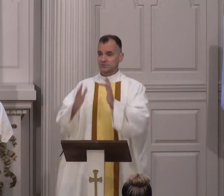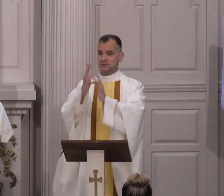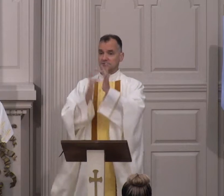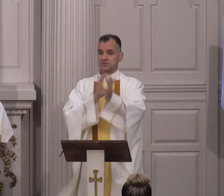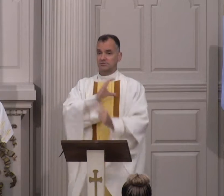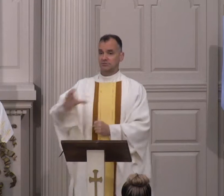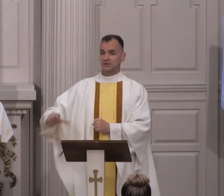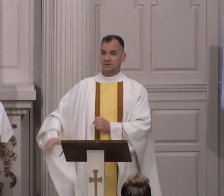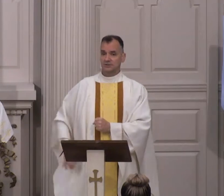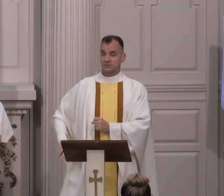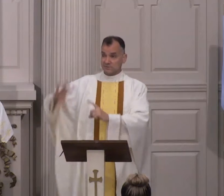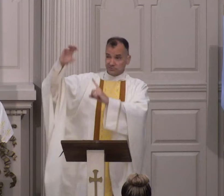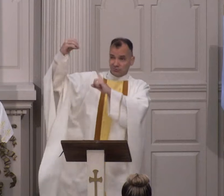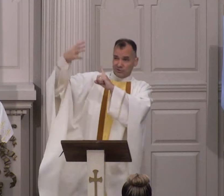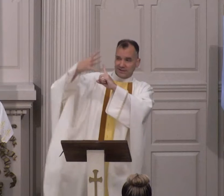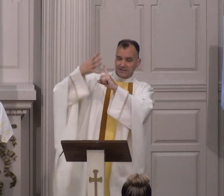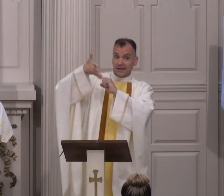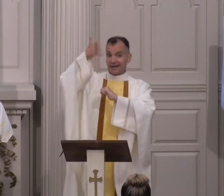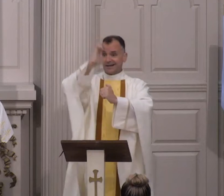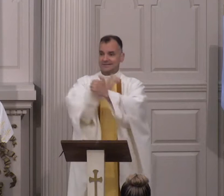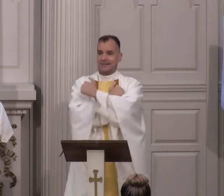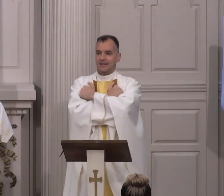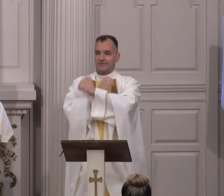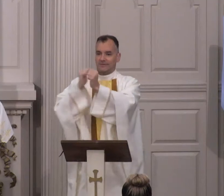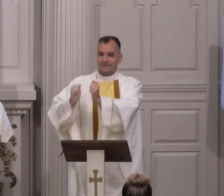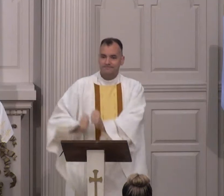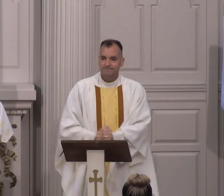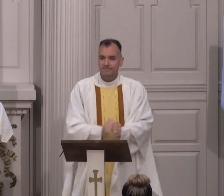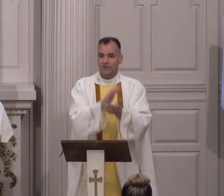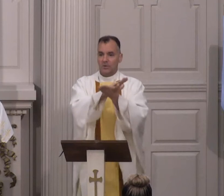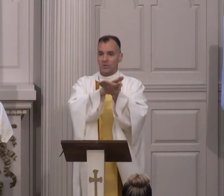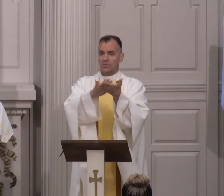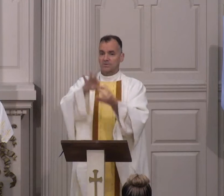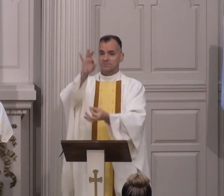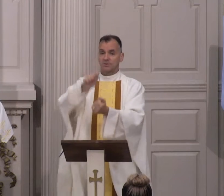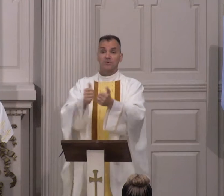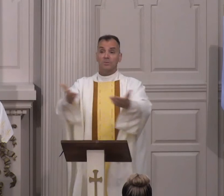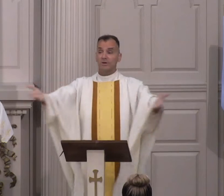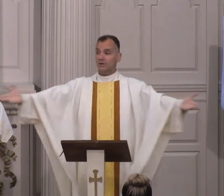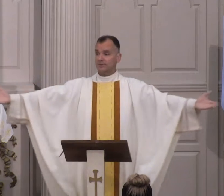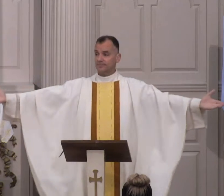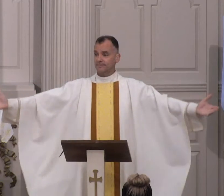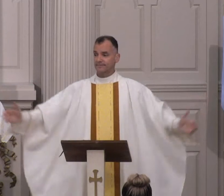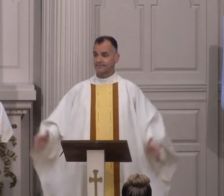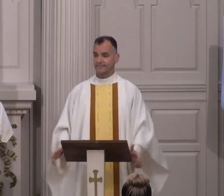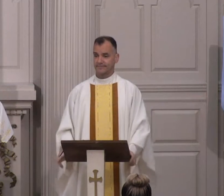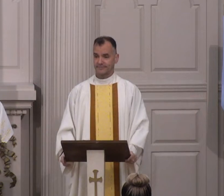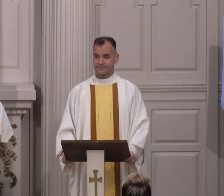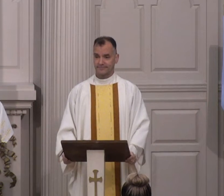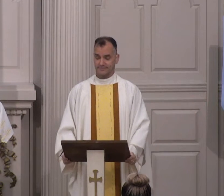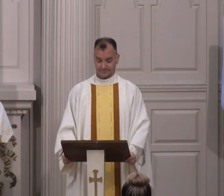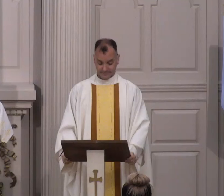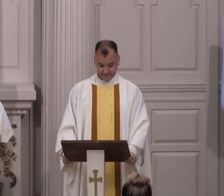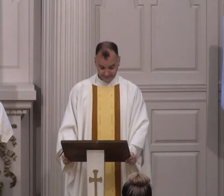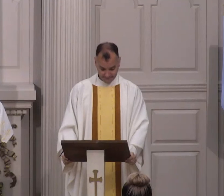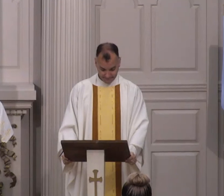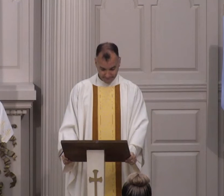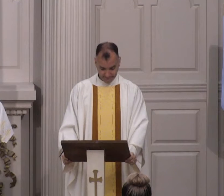Lord Jesus Christ, and the love of God, and the communion of the Holy Spirit be with you all.